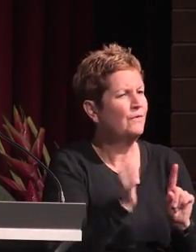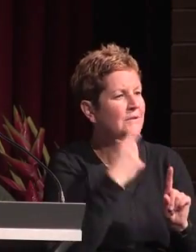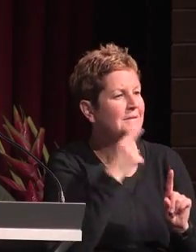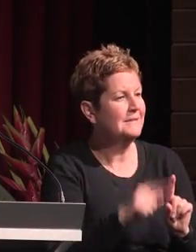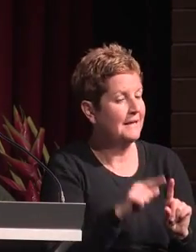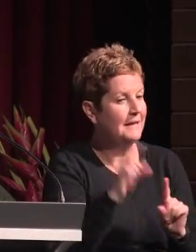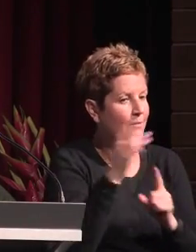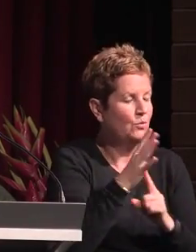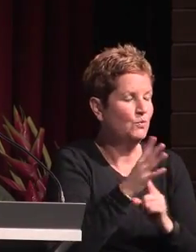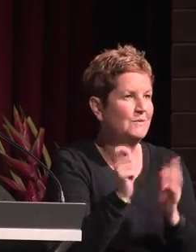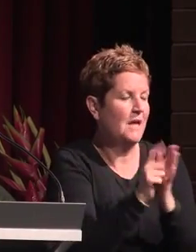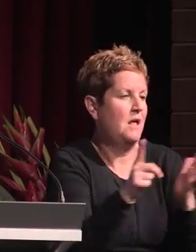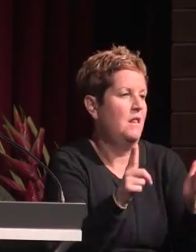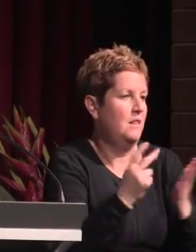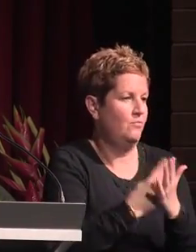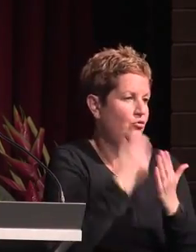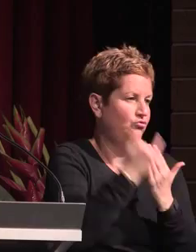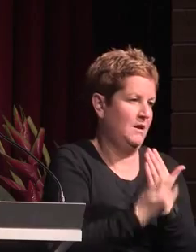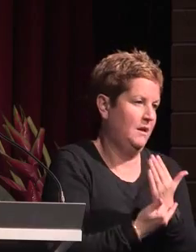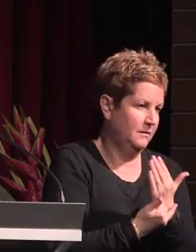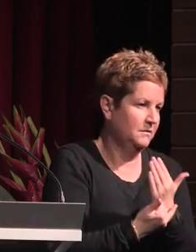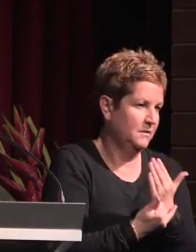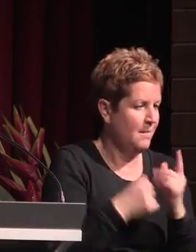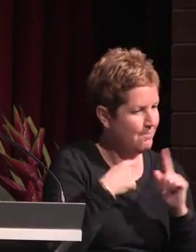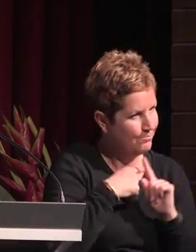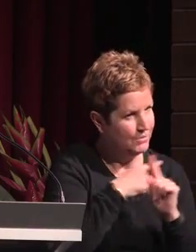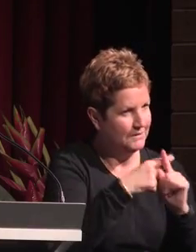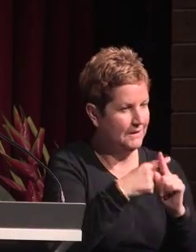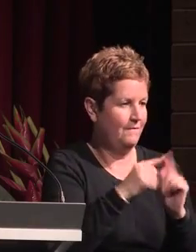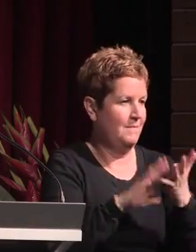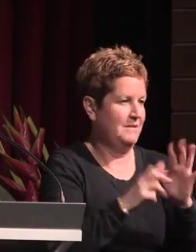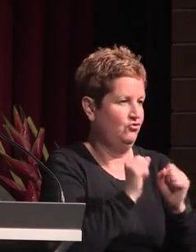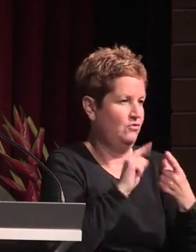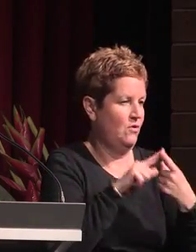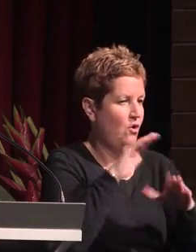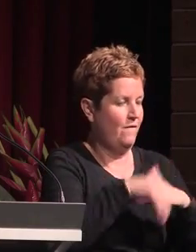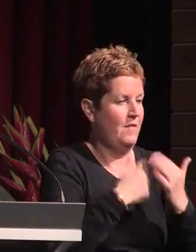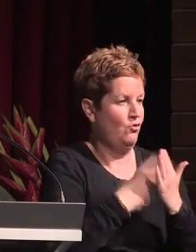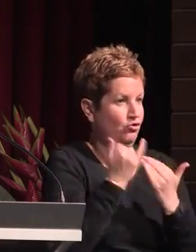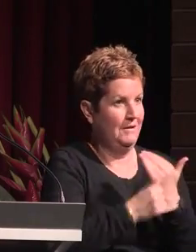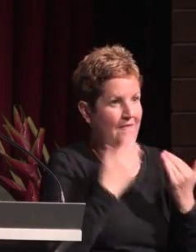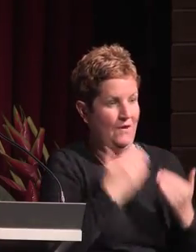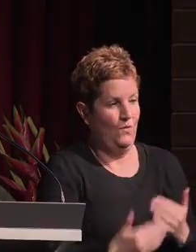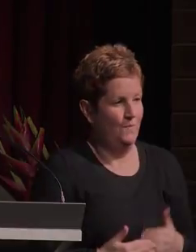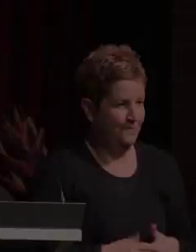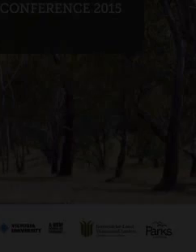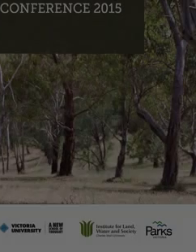importance of trying to sell your project and getting that message, those positive messages out there about your project. Thank you.